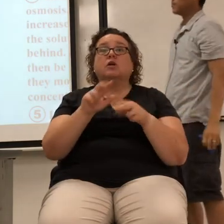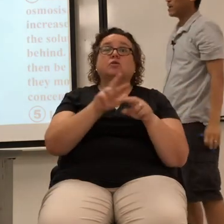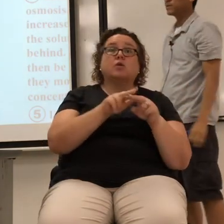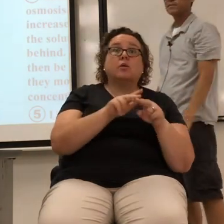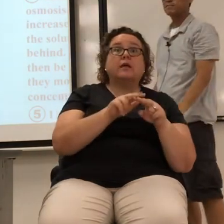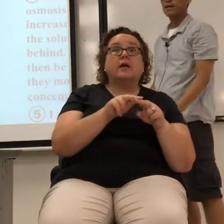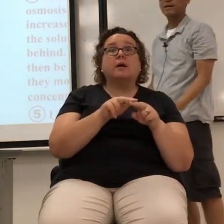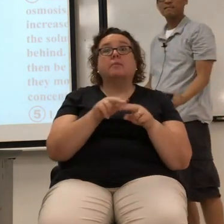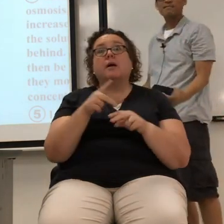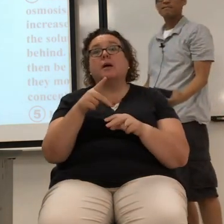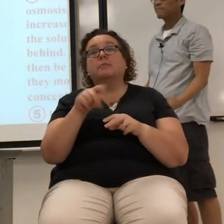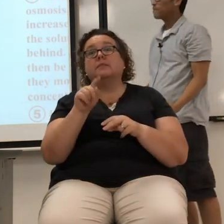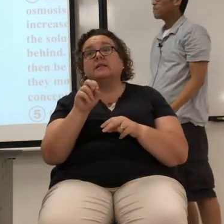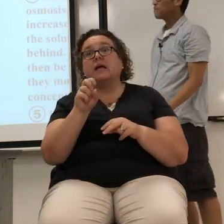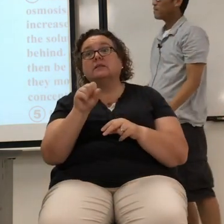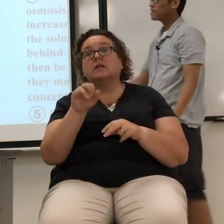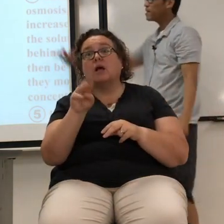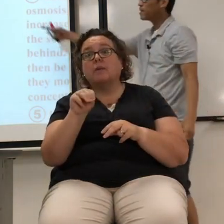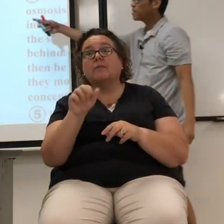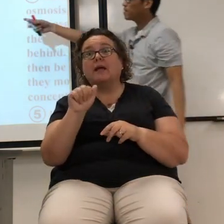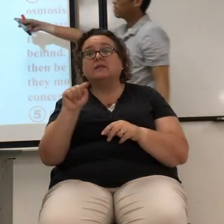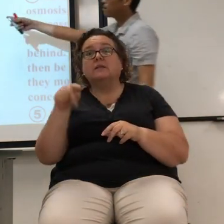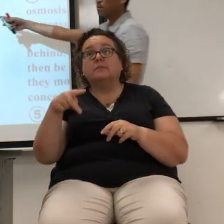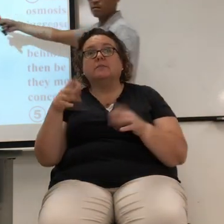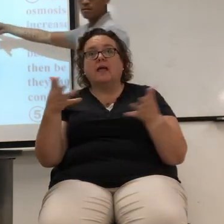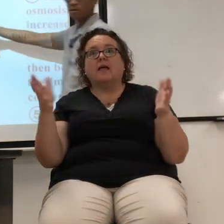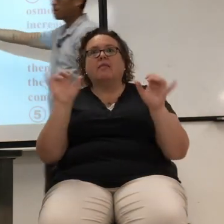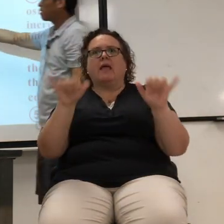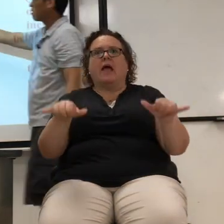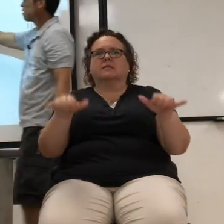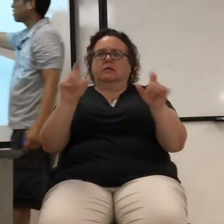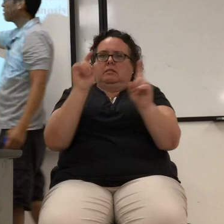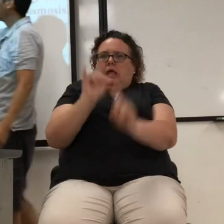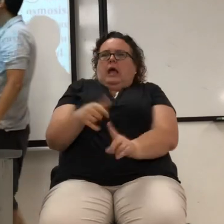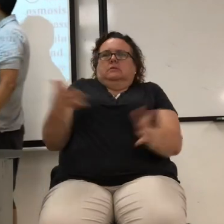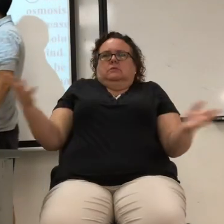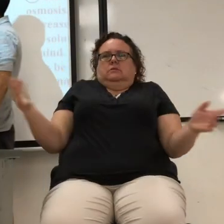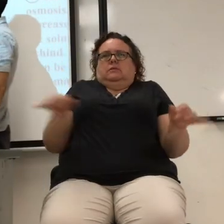potassium, ATPase thing? That's it.